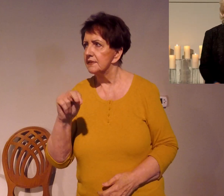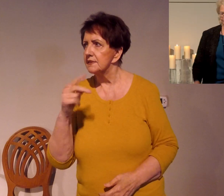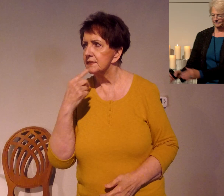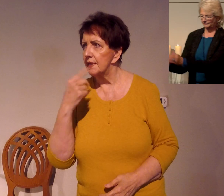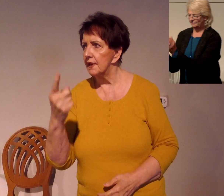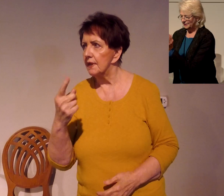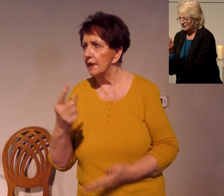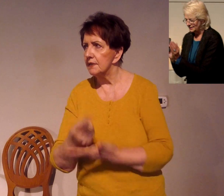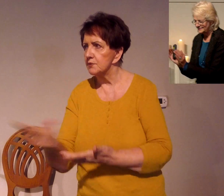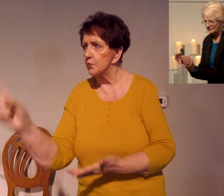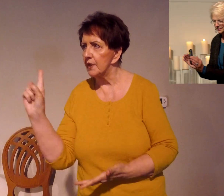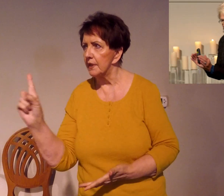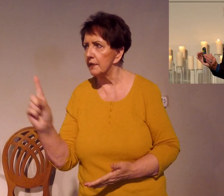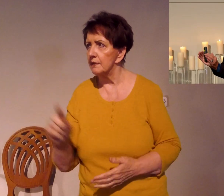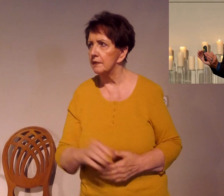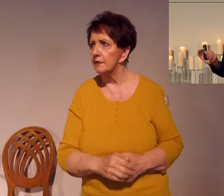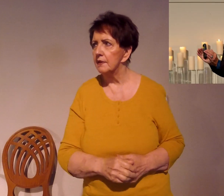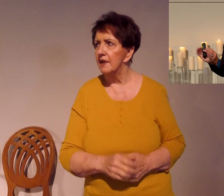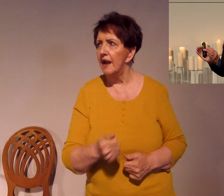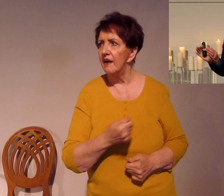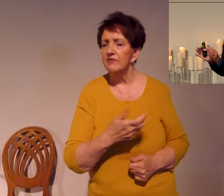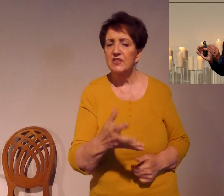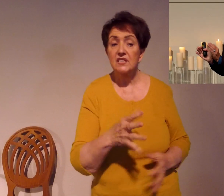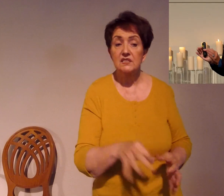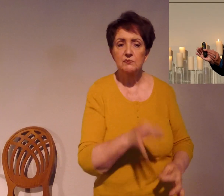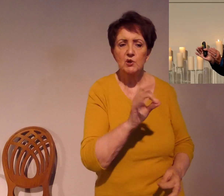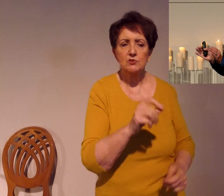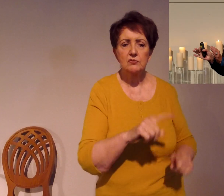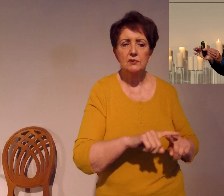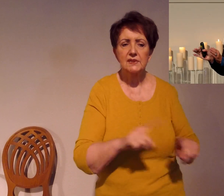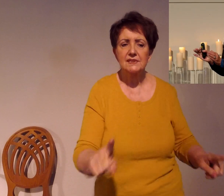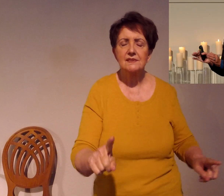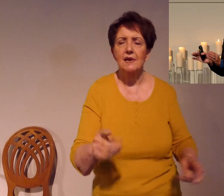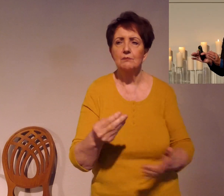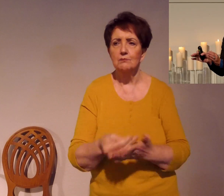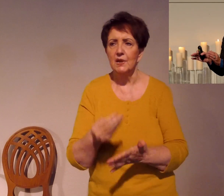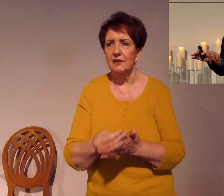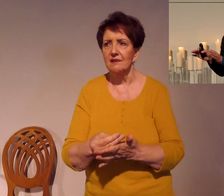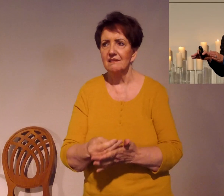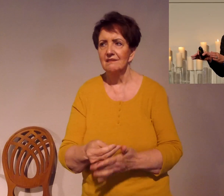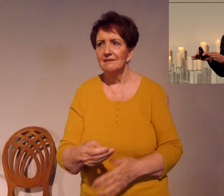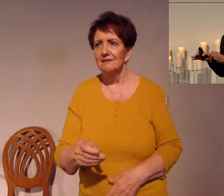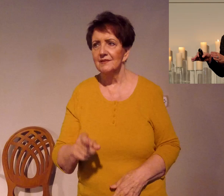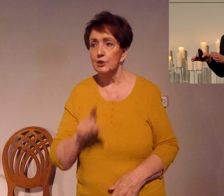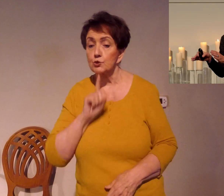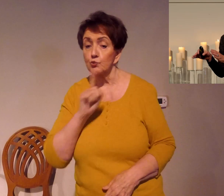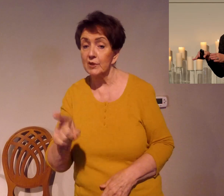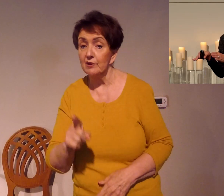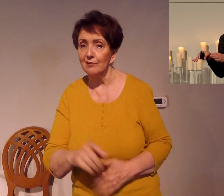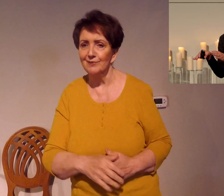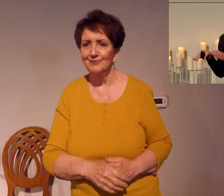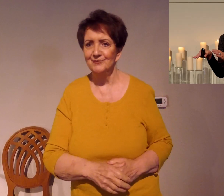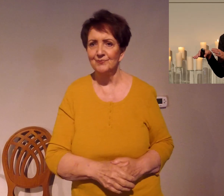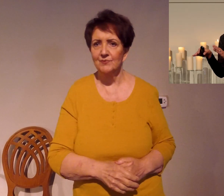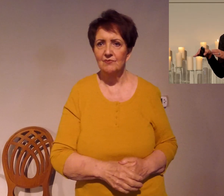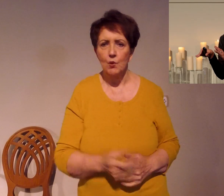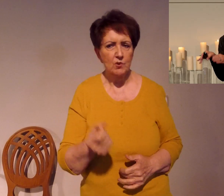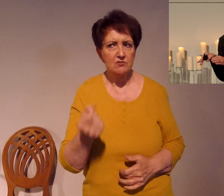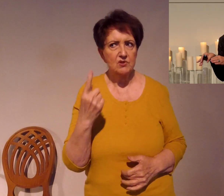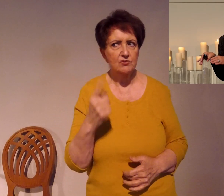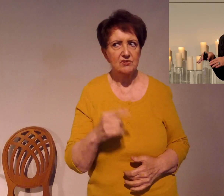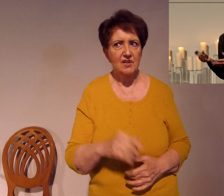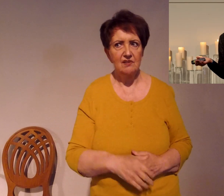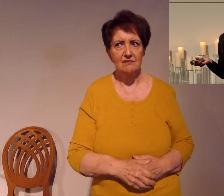spiritual except money. Somehow money is real, like it's really real, right? And you don't understand, it doesn't really work